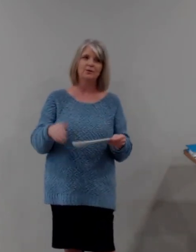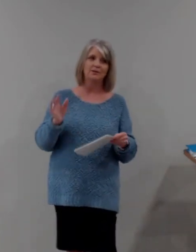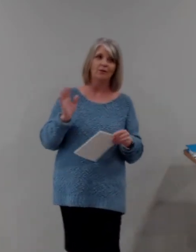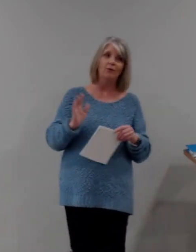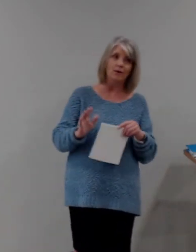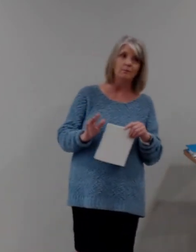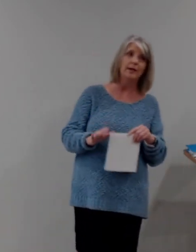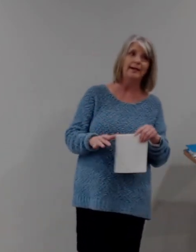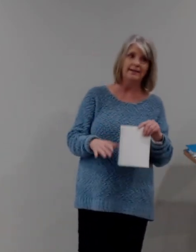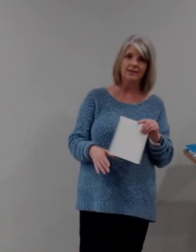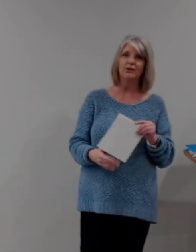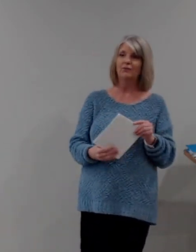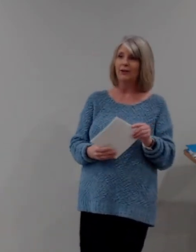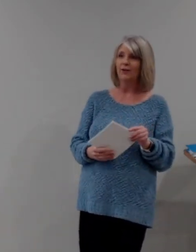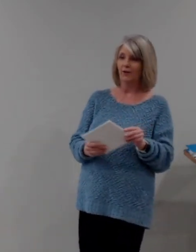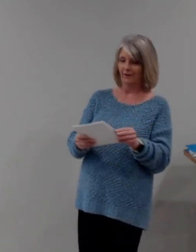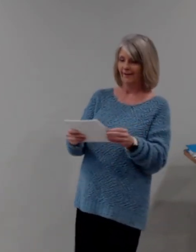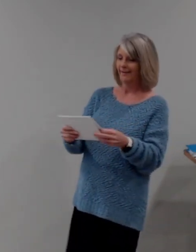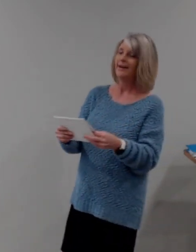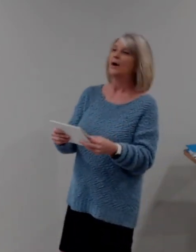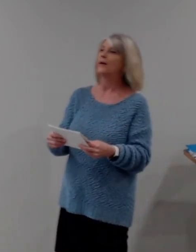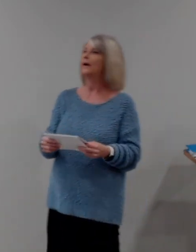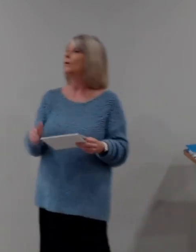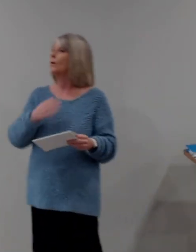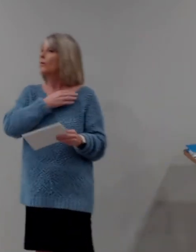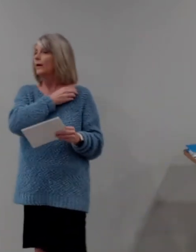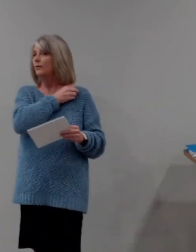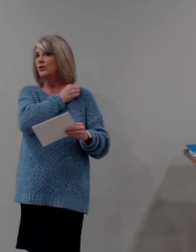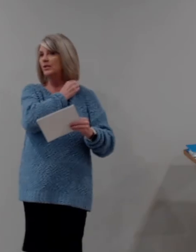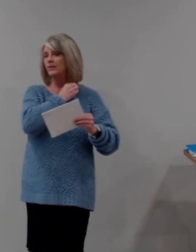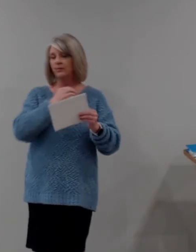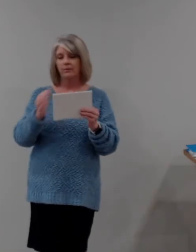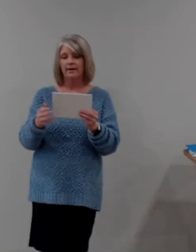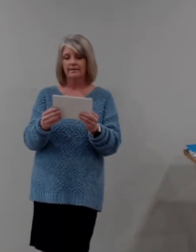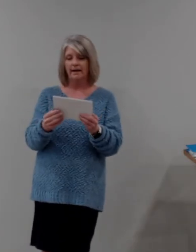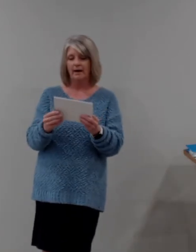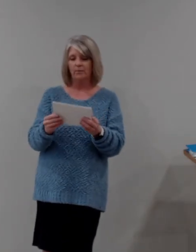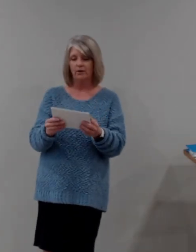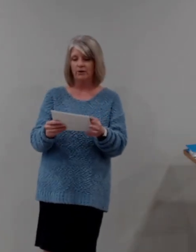own horn, but he's a good reader. Okay, what I want you to do is I want you